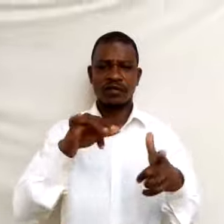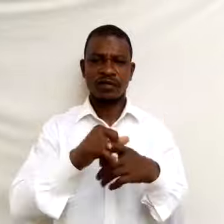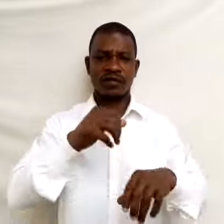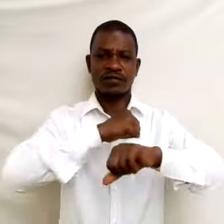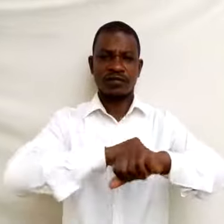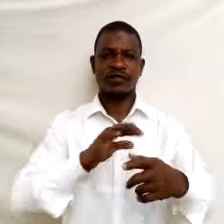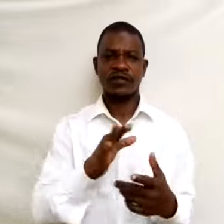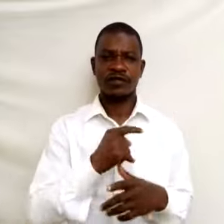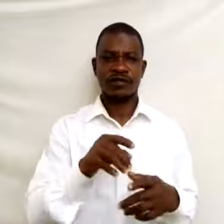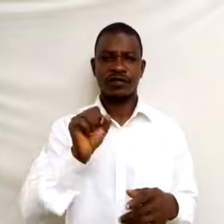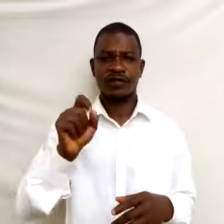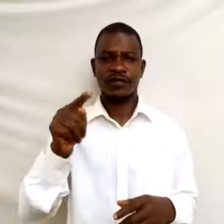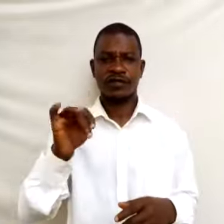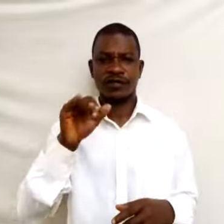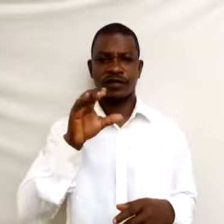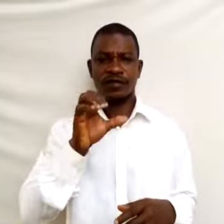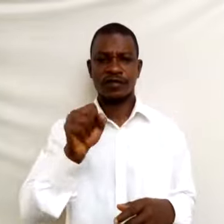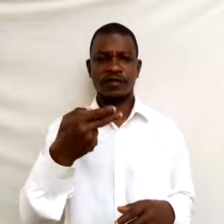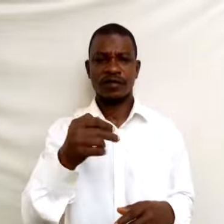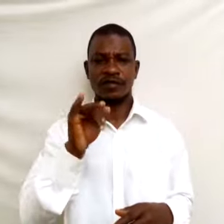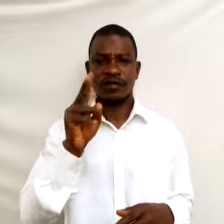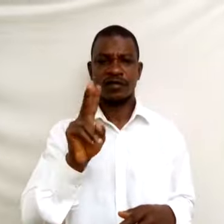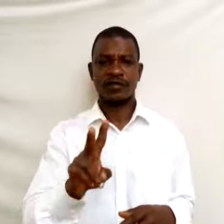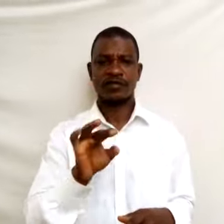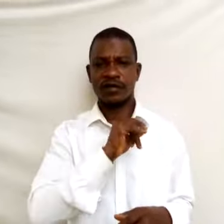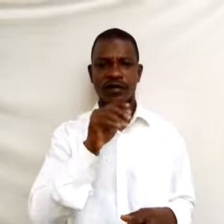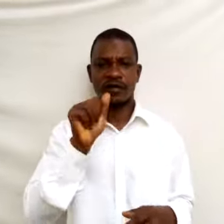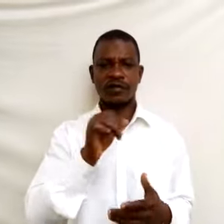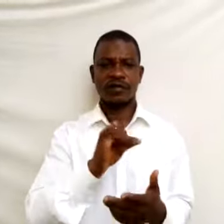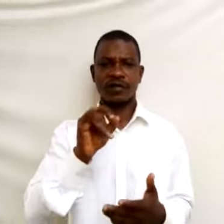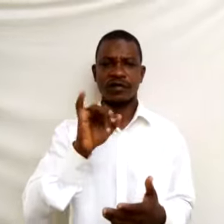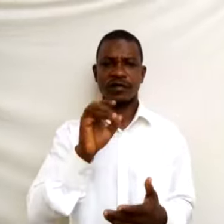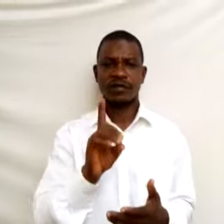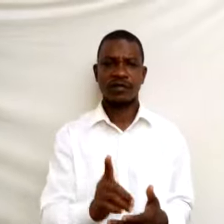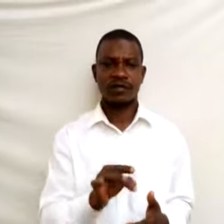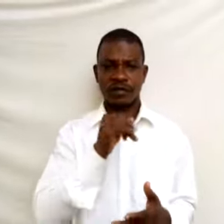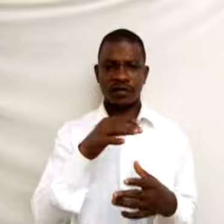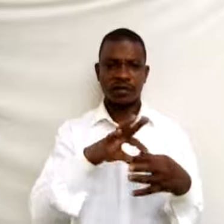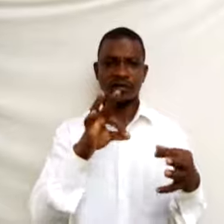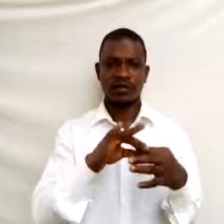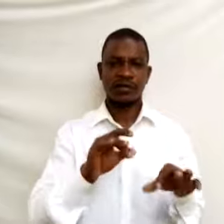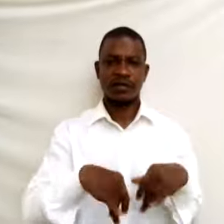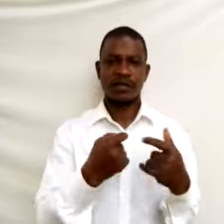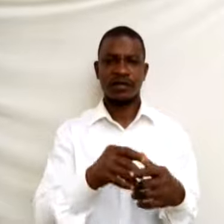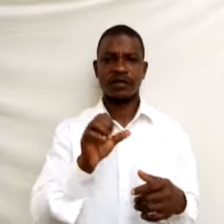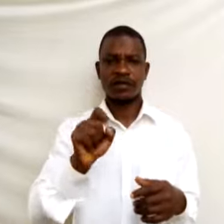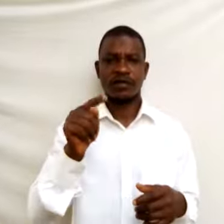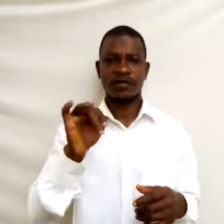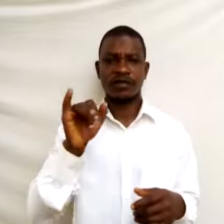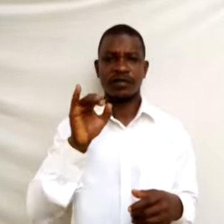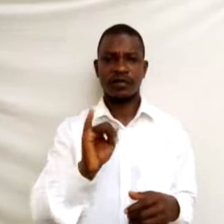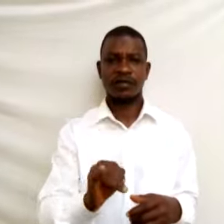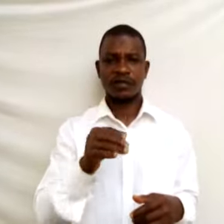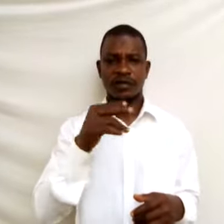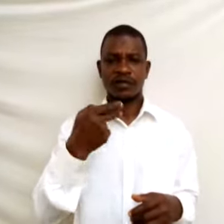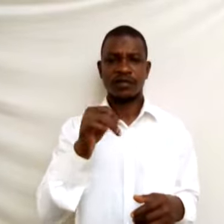of STIs, HIV, and AIDS, explain how STIs, HIV, and